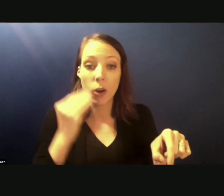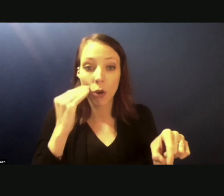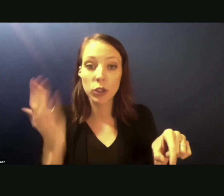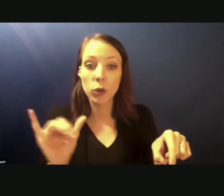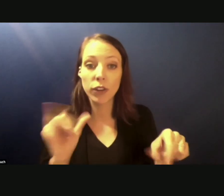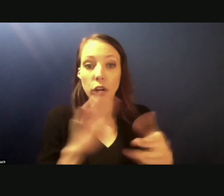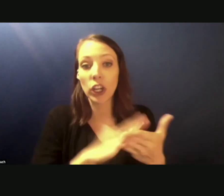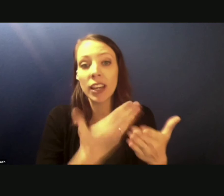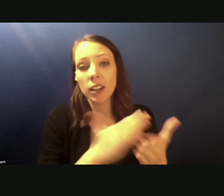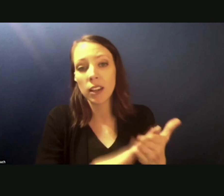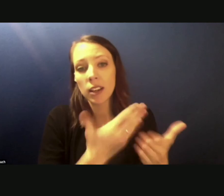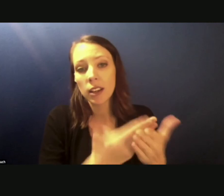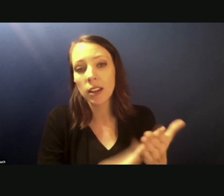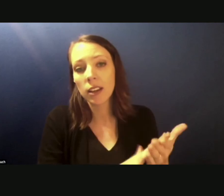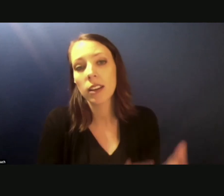at home too for your cooking?